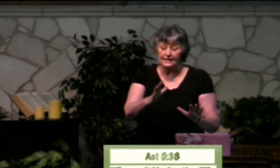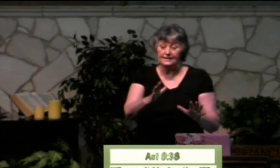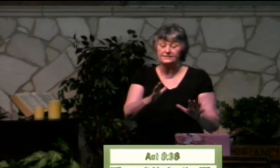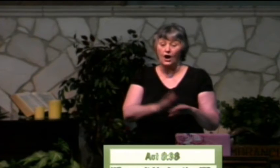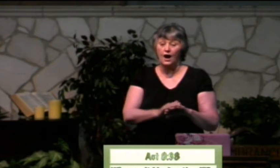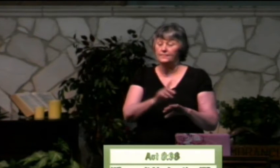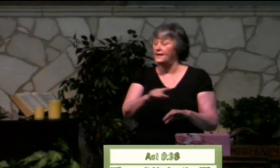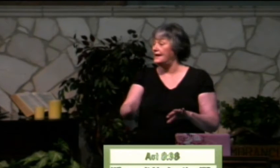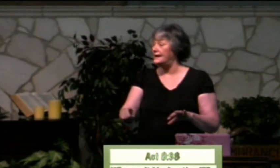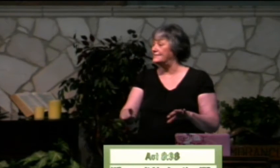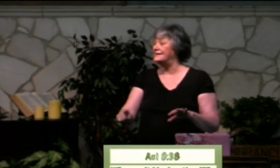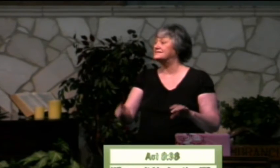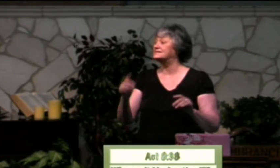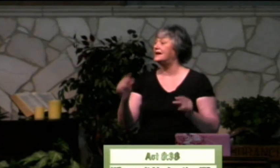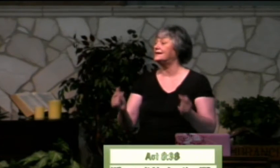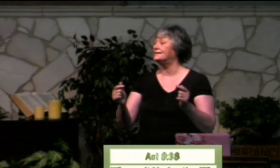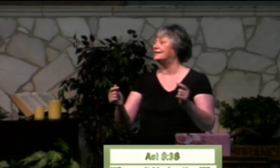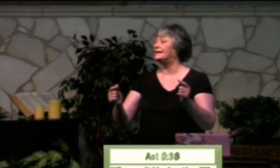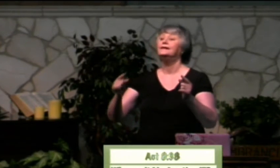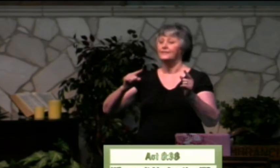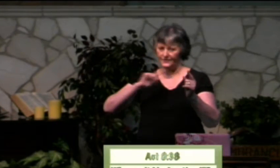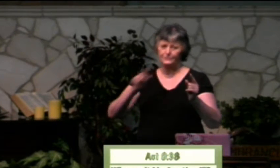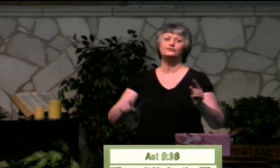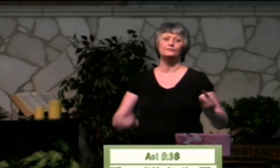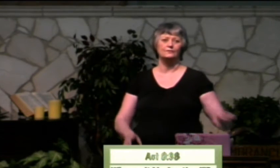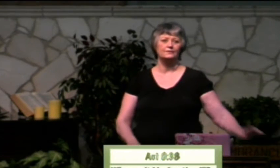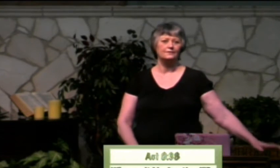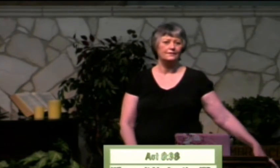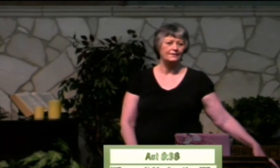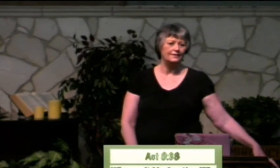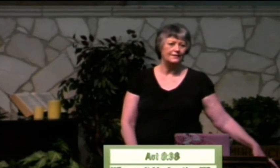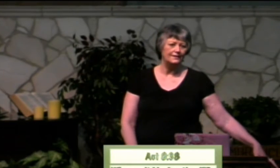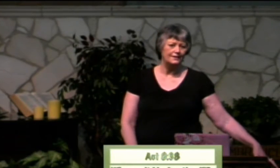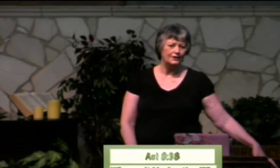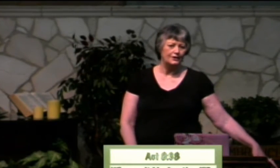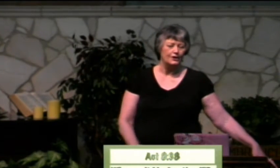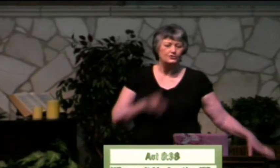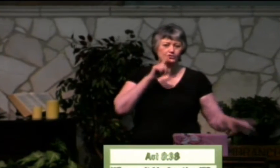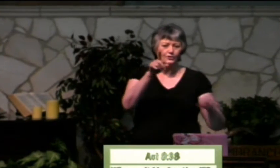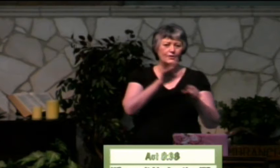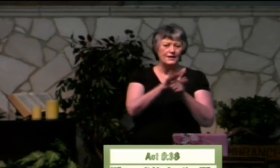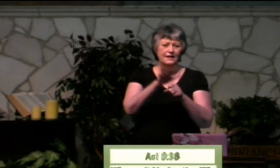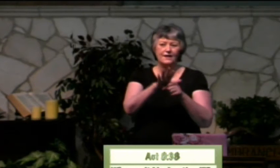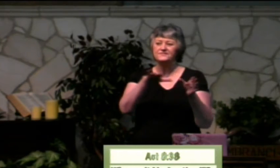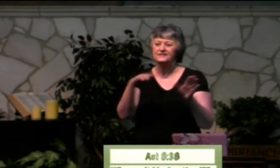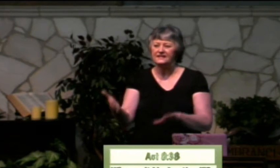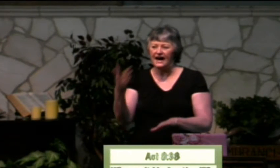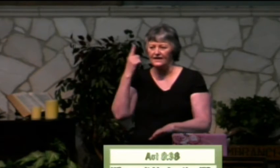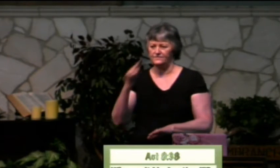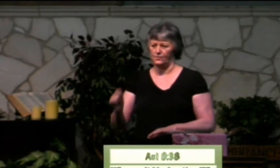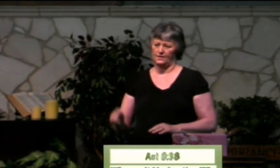breathes on them, and suddenly they're sure. Sure enough to die for it.